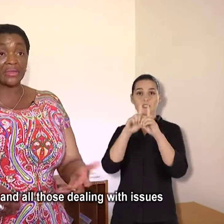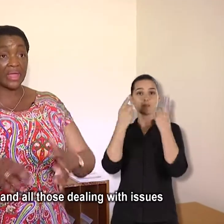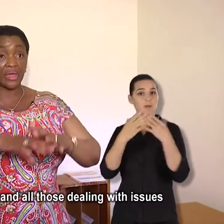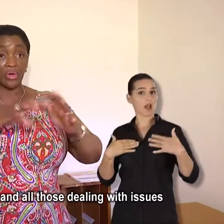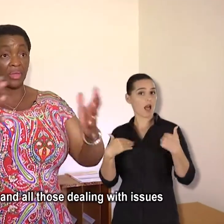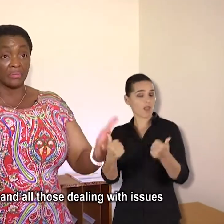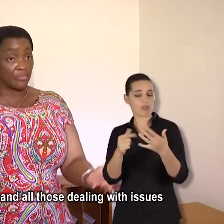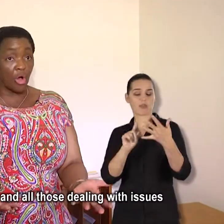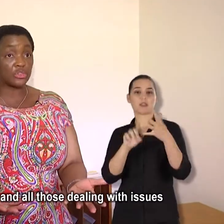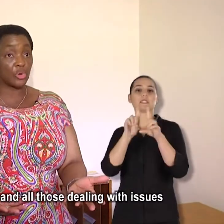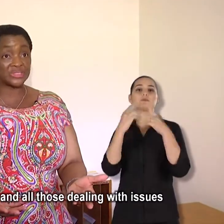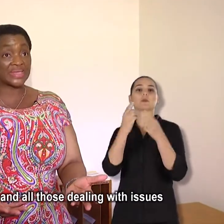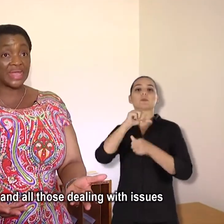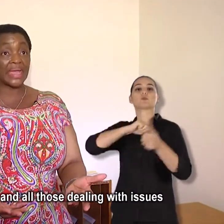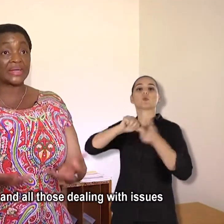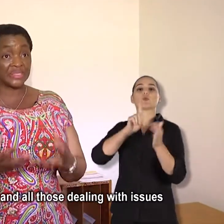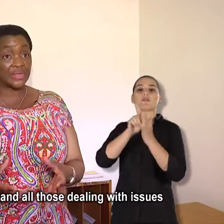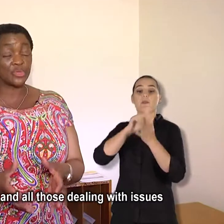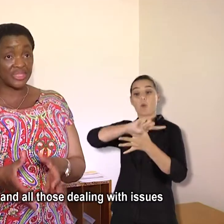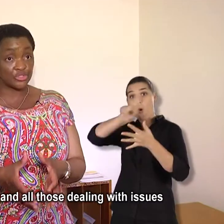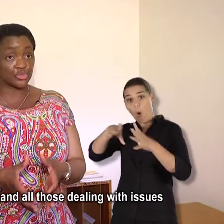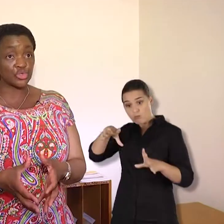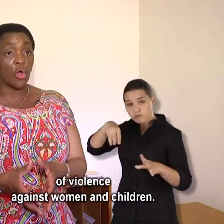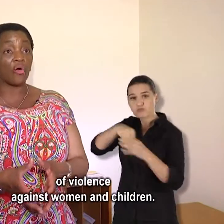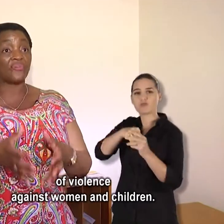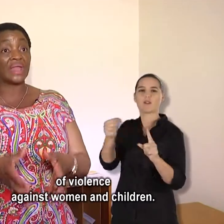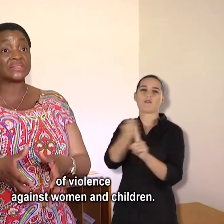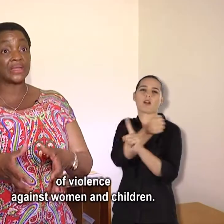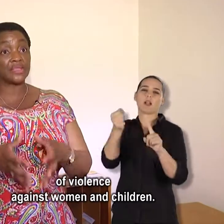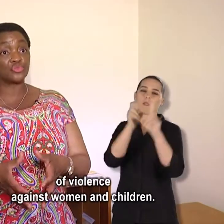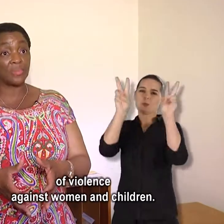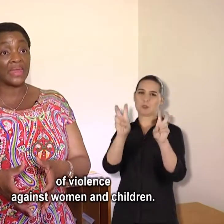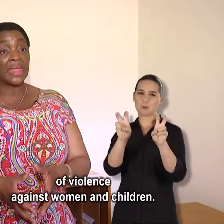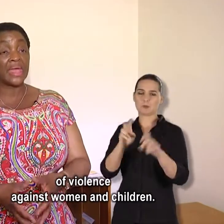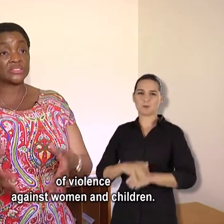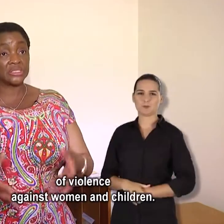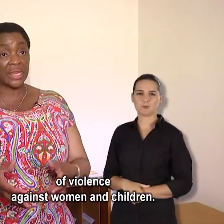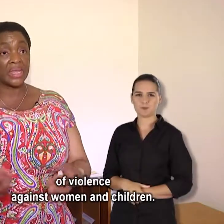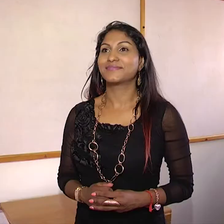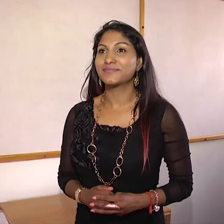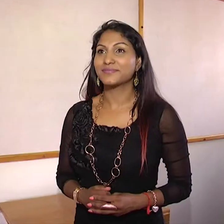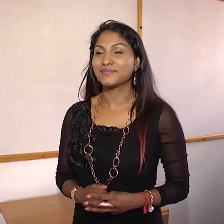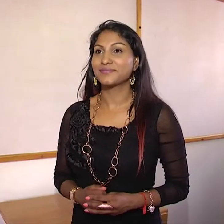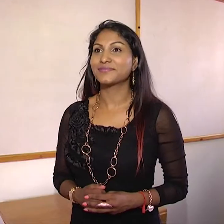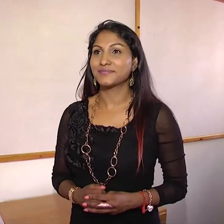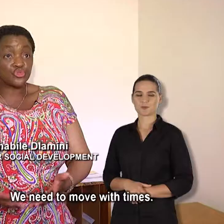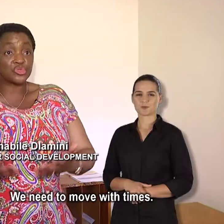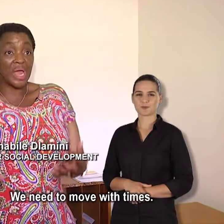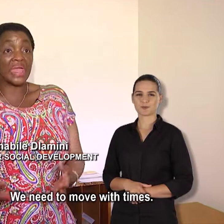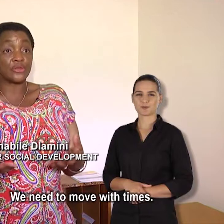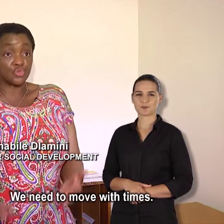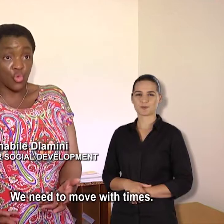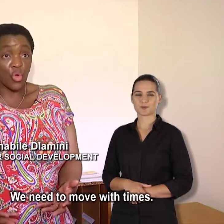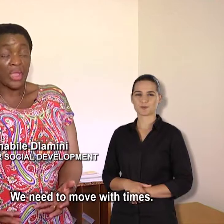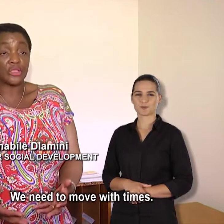development, and all those that are dealing with the issues of violence against women and children. Because what we need